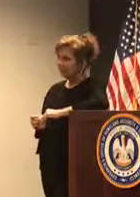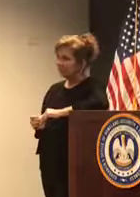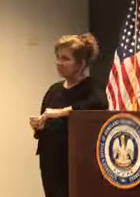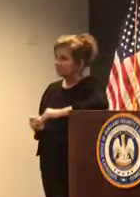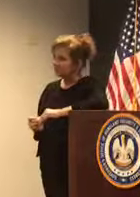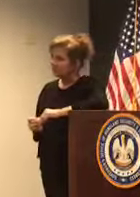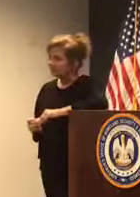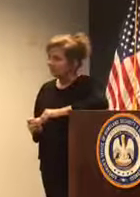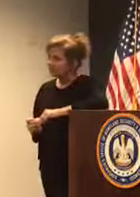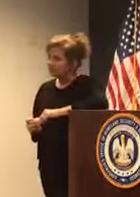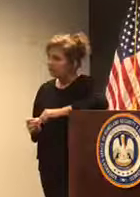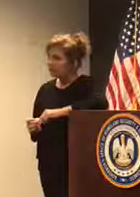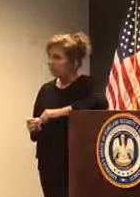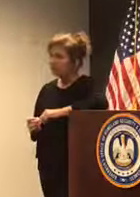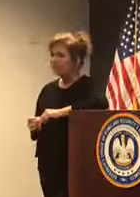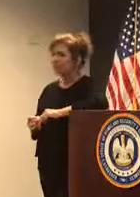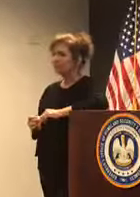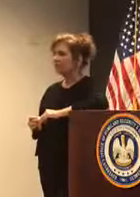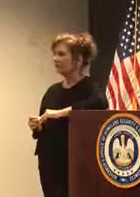Undersecretary